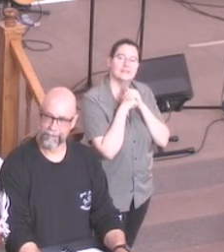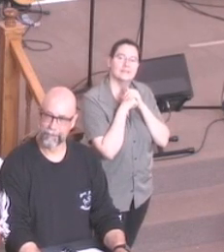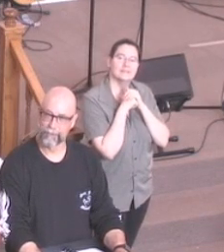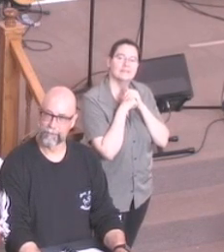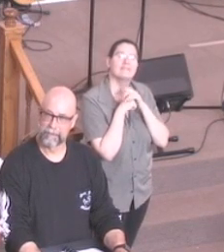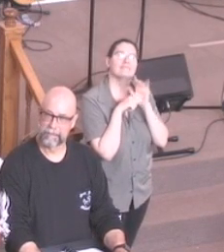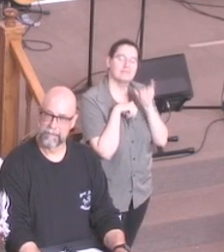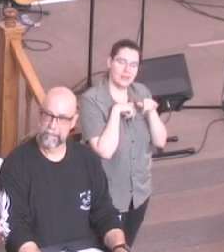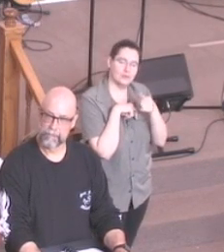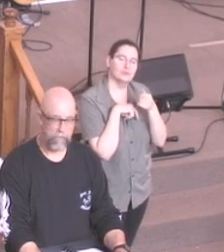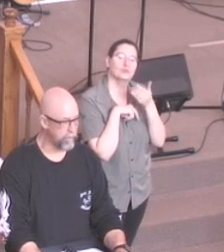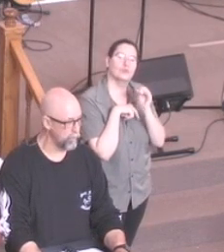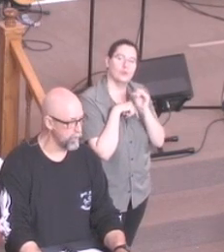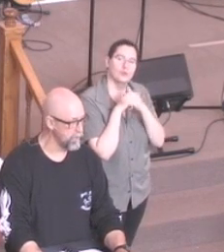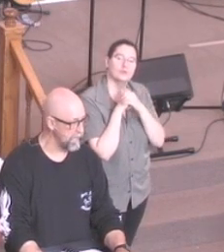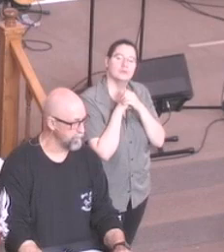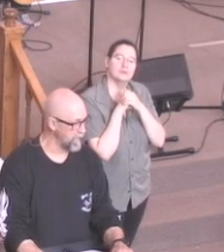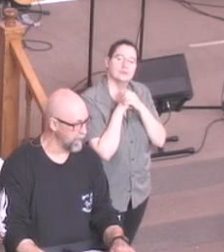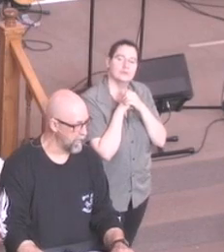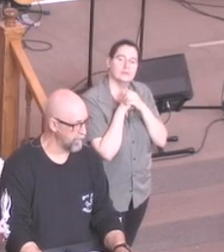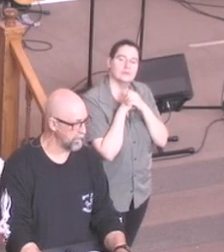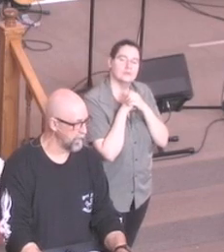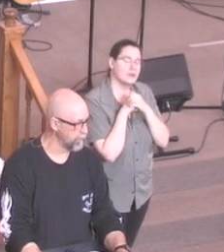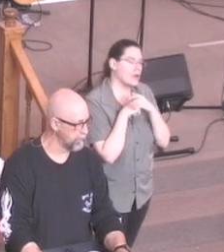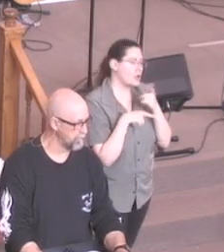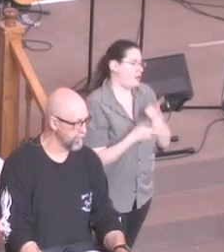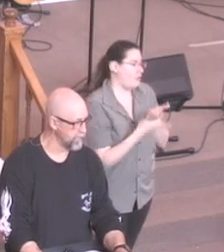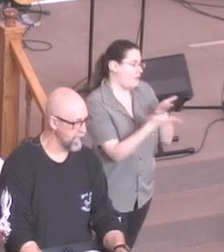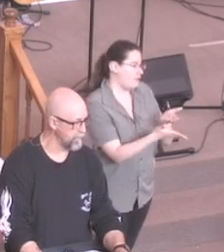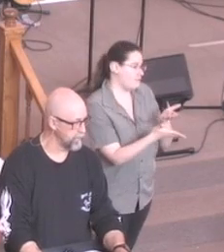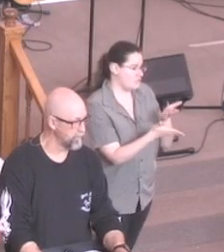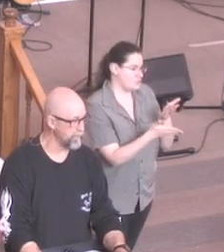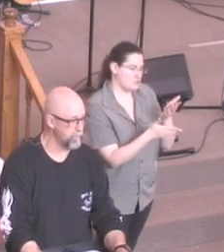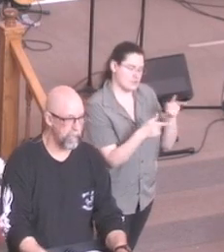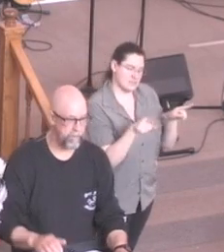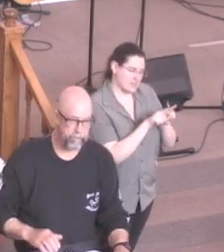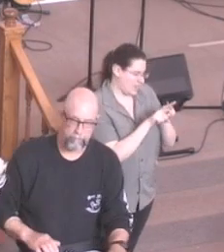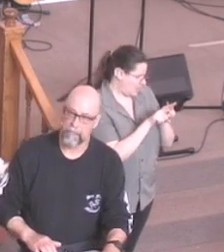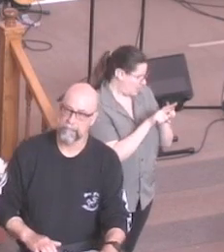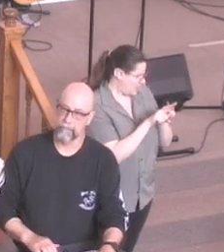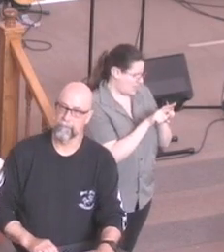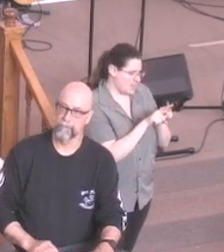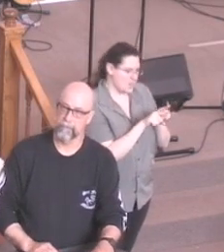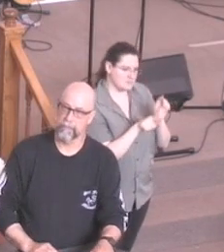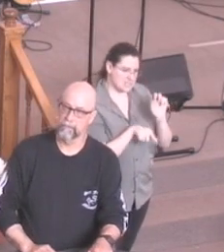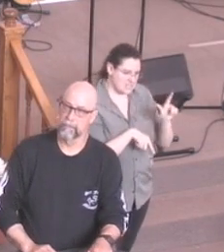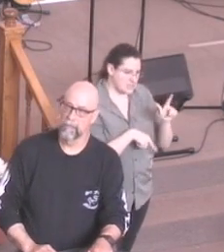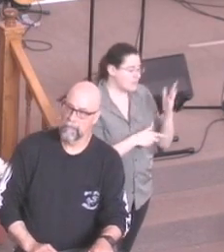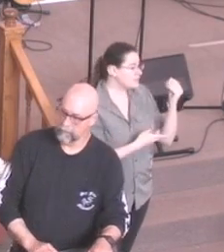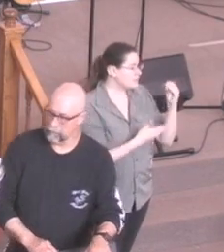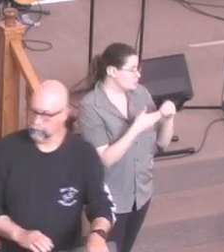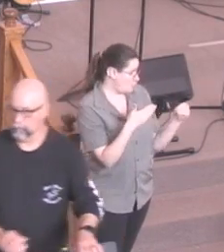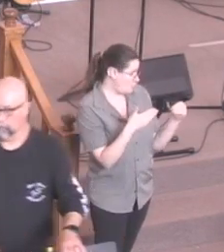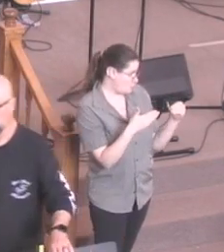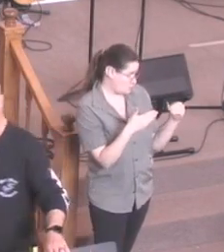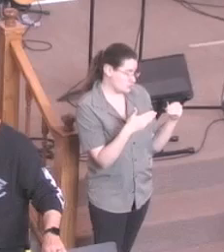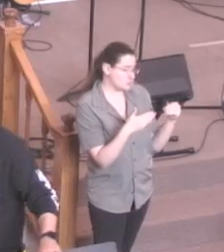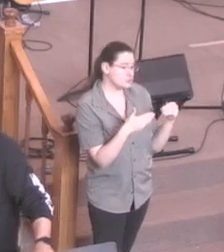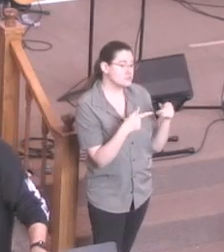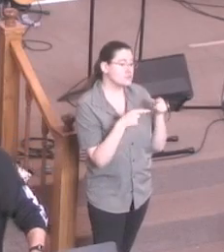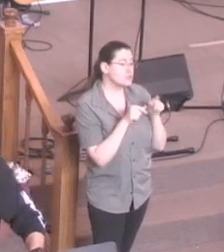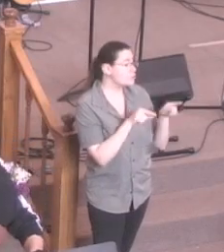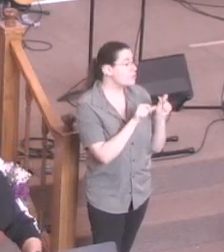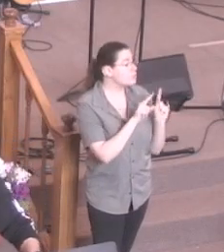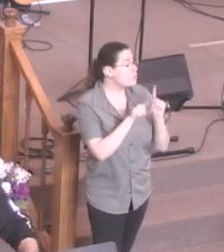As long as Jesus shows up. There you go. So I throw the same deal out every time. It's $50, right? Still $50 to go through the weekend.